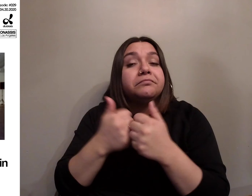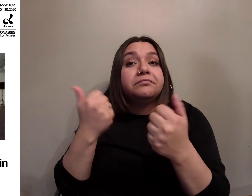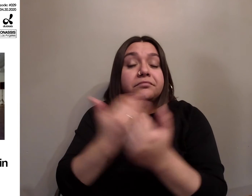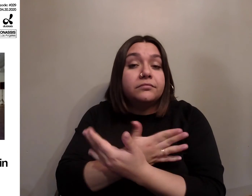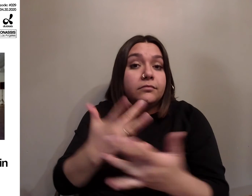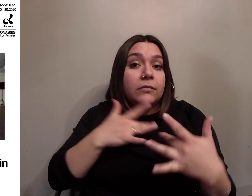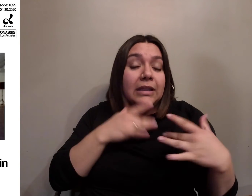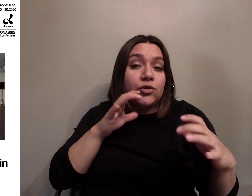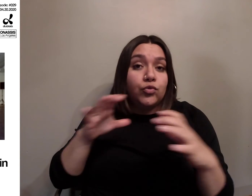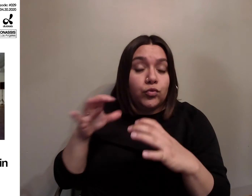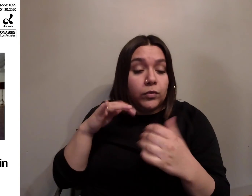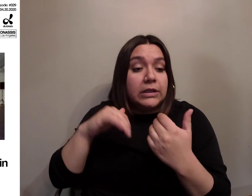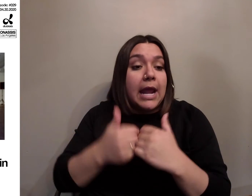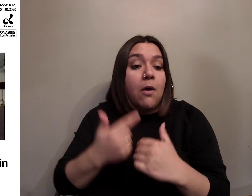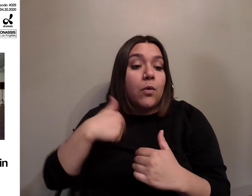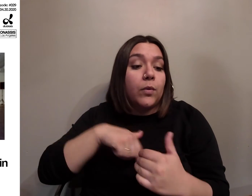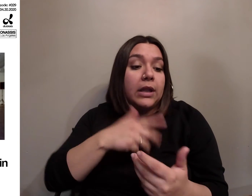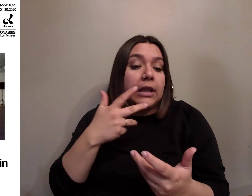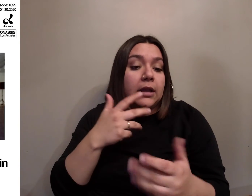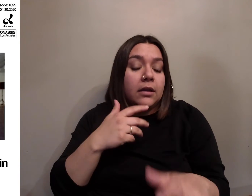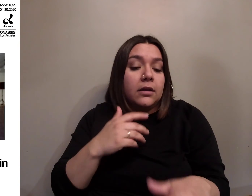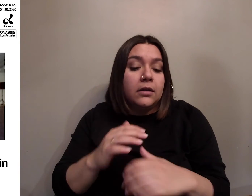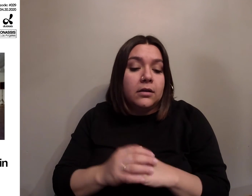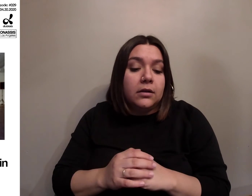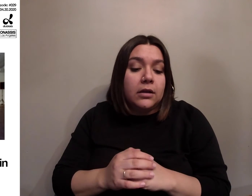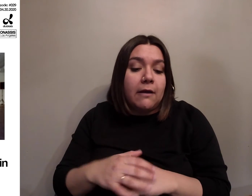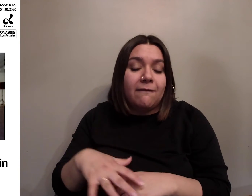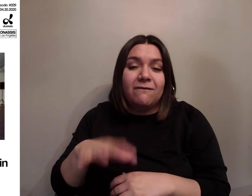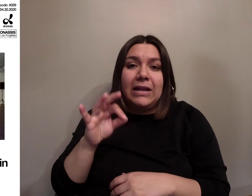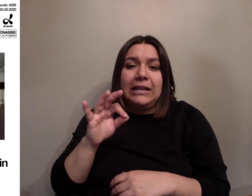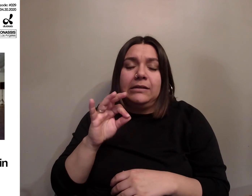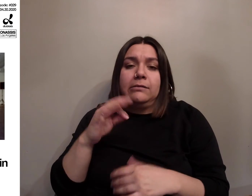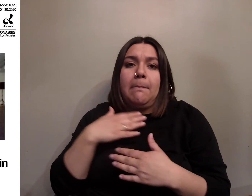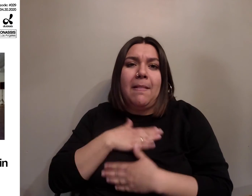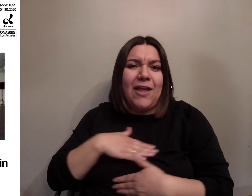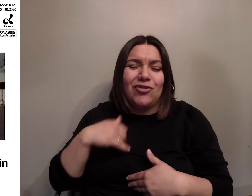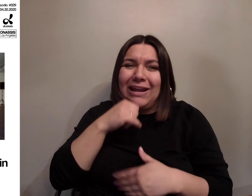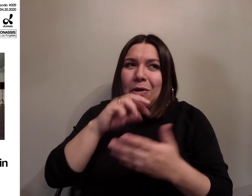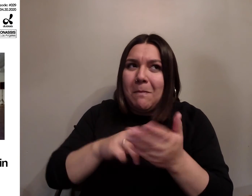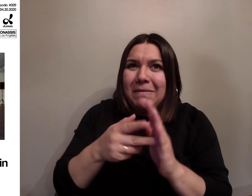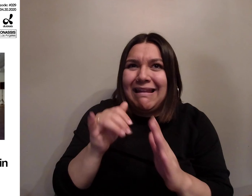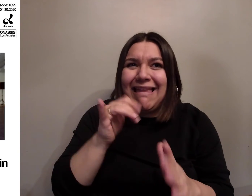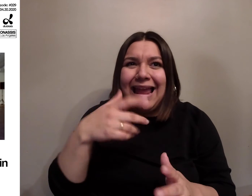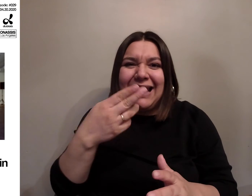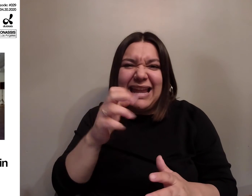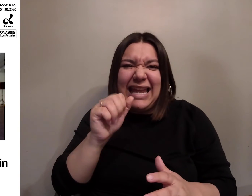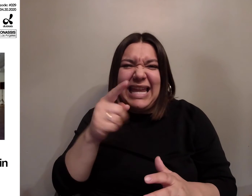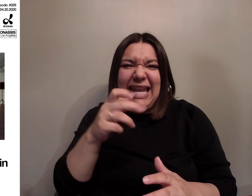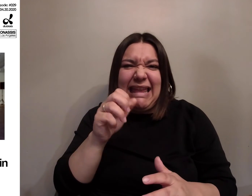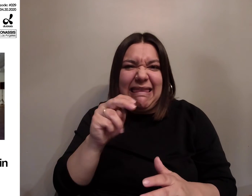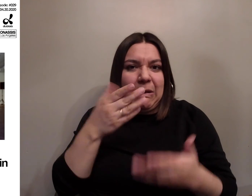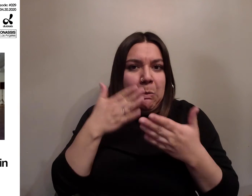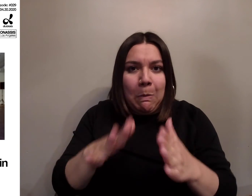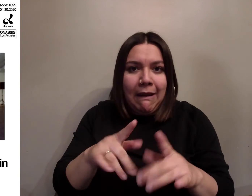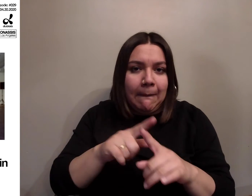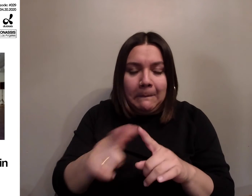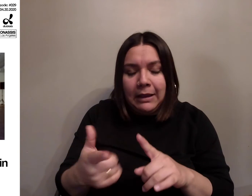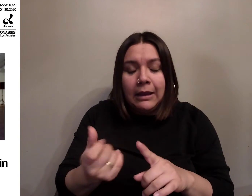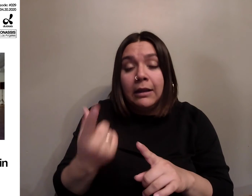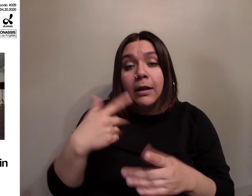that pleasure is considered in all that we do? And we think it's one of the ways in which we